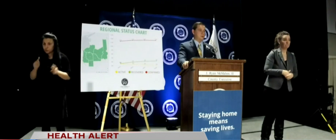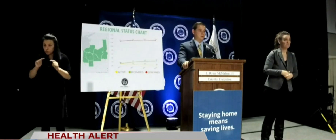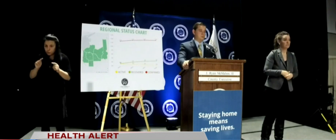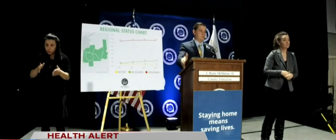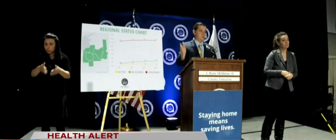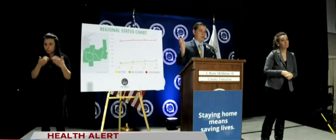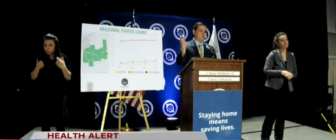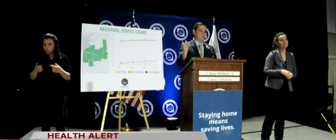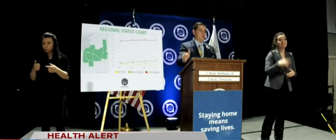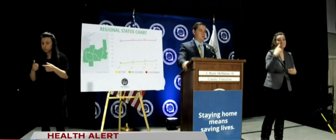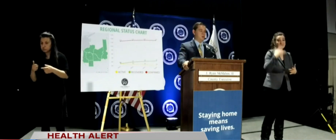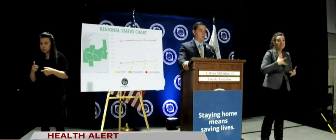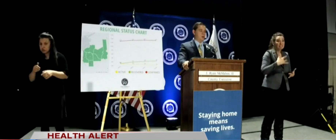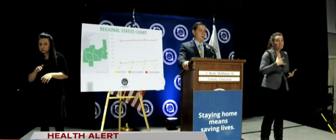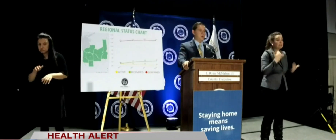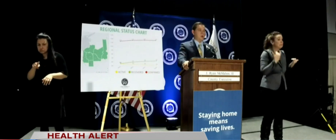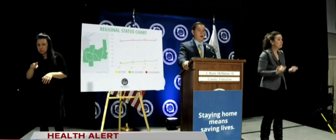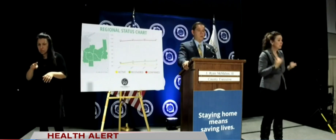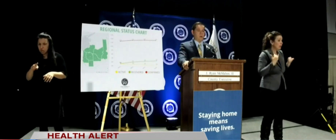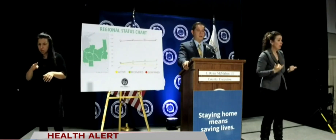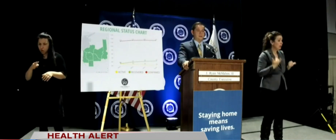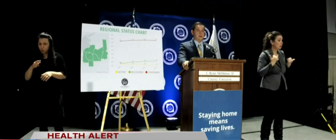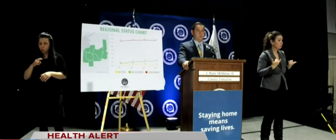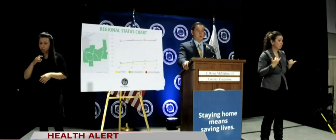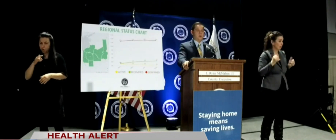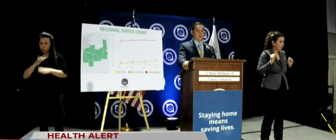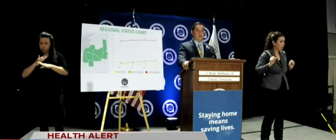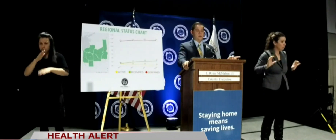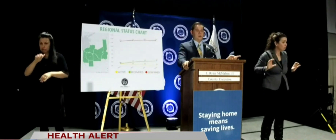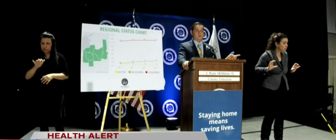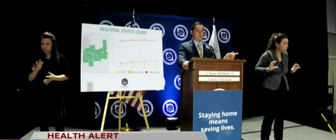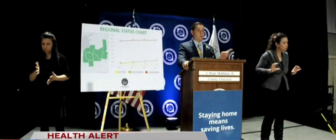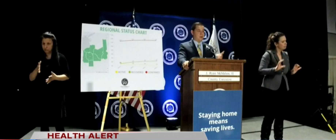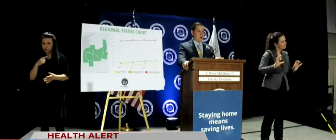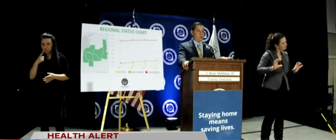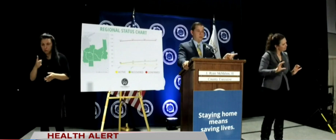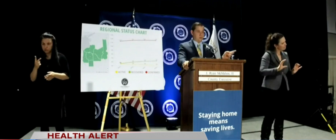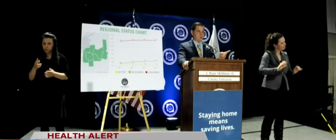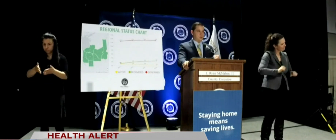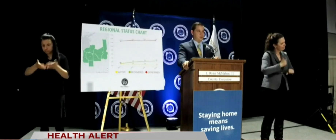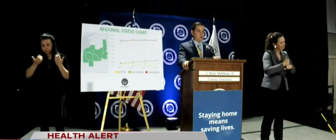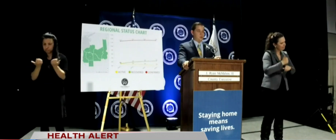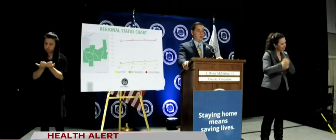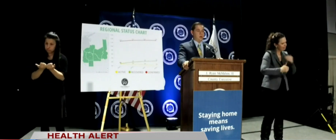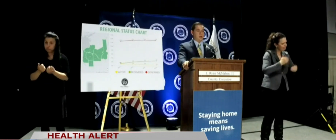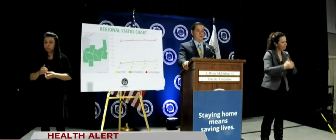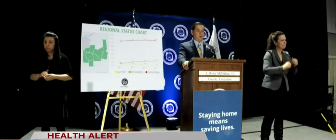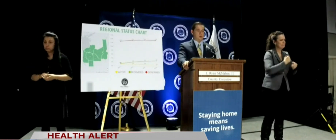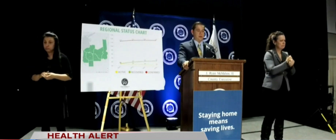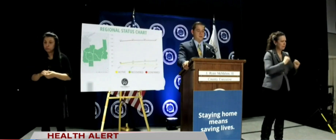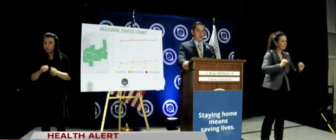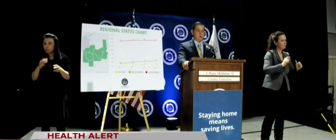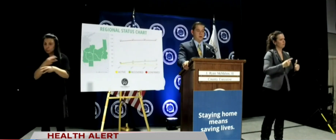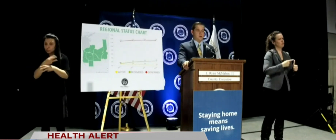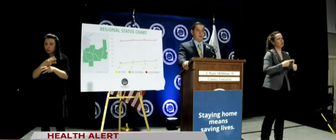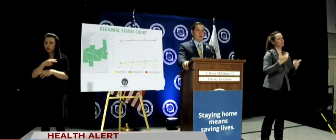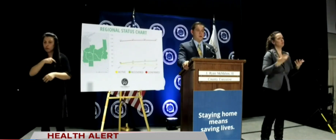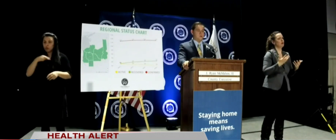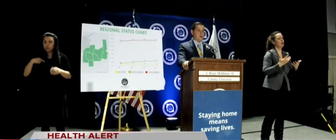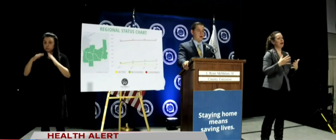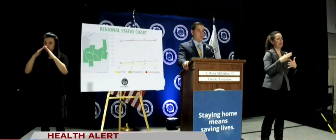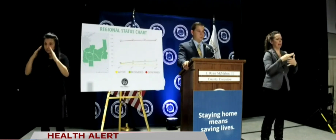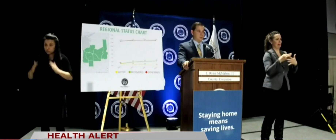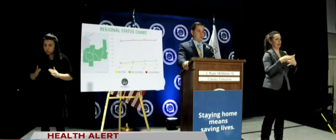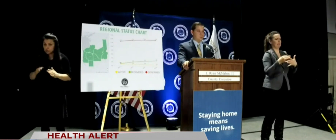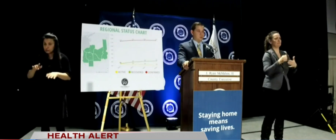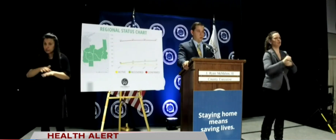today. Elective surgeries being one. Why is that important? It's a public health concern too, as you heard Les talk about it. Also,